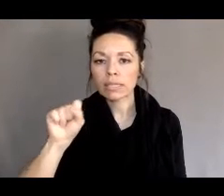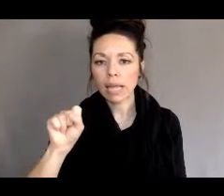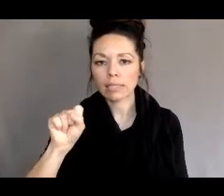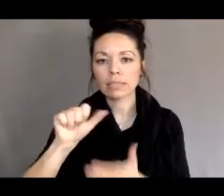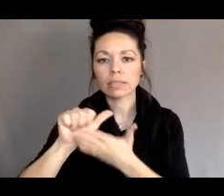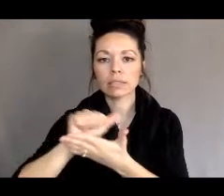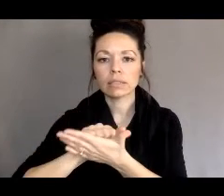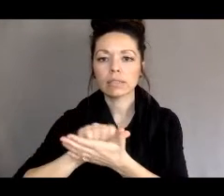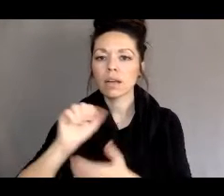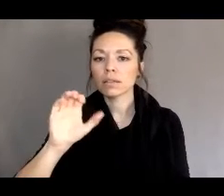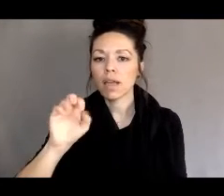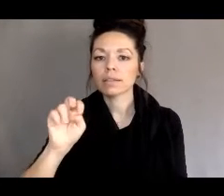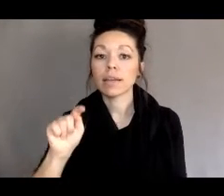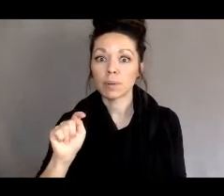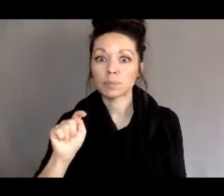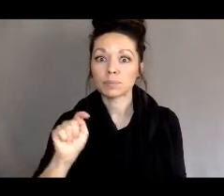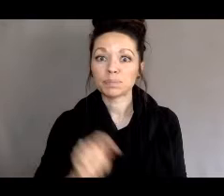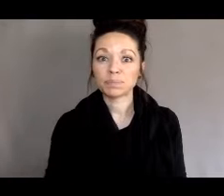account.